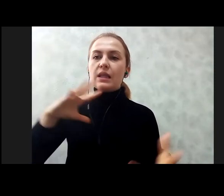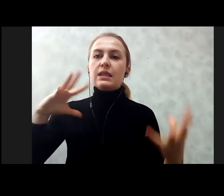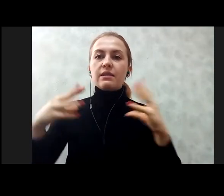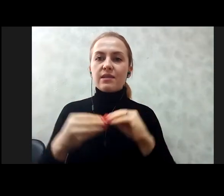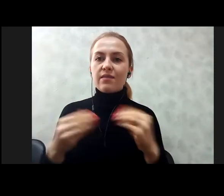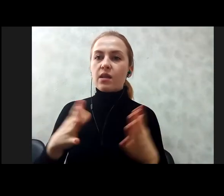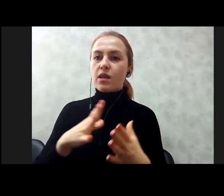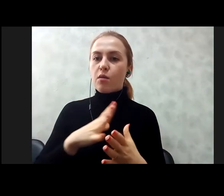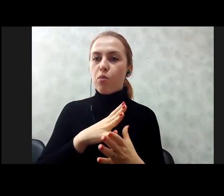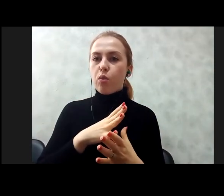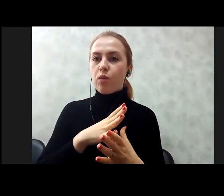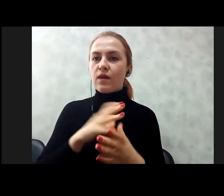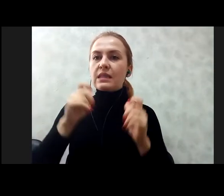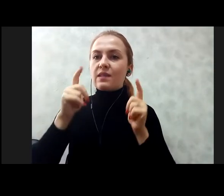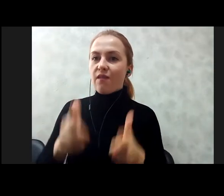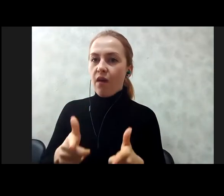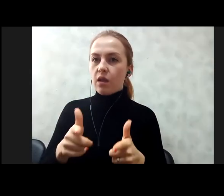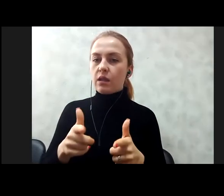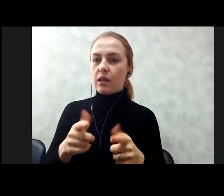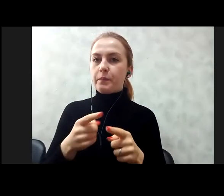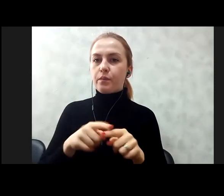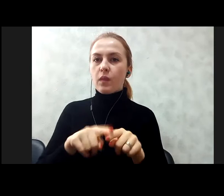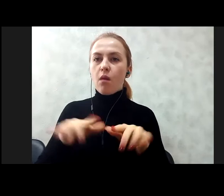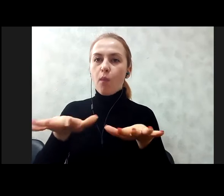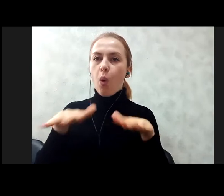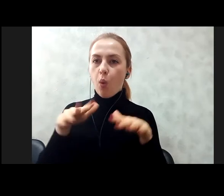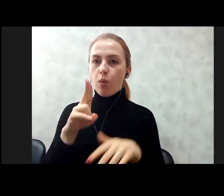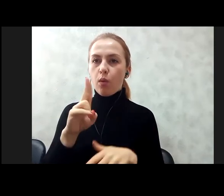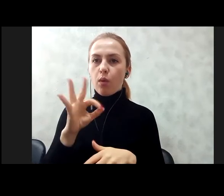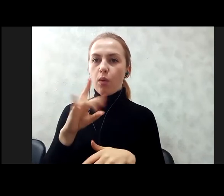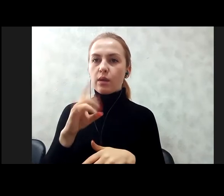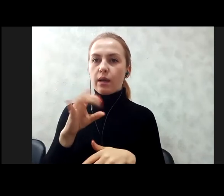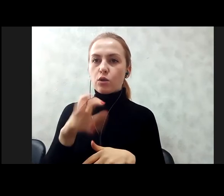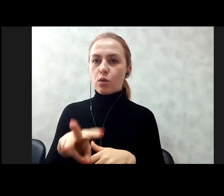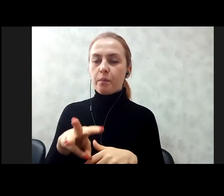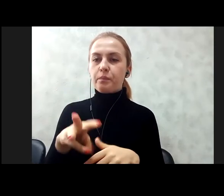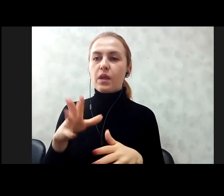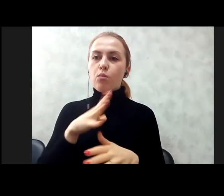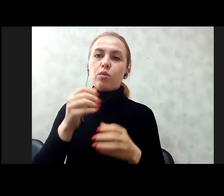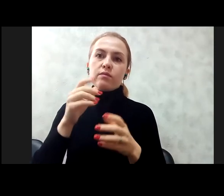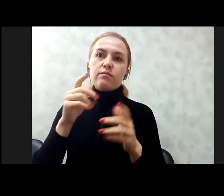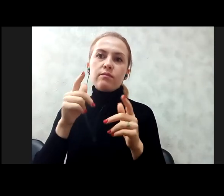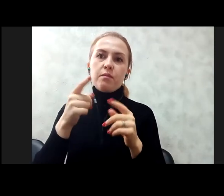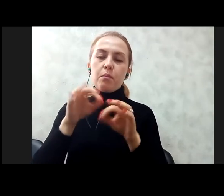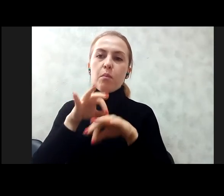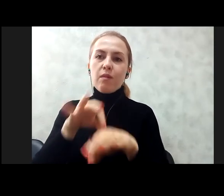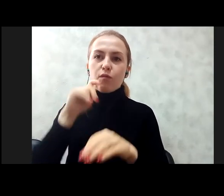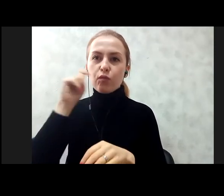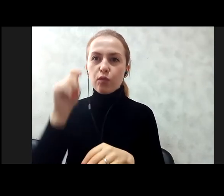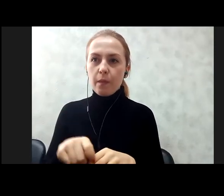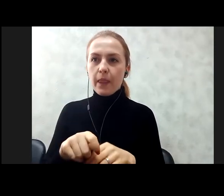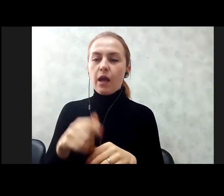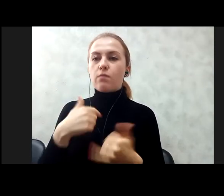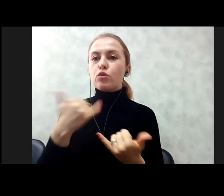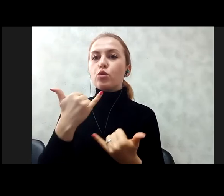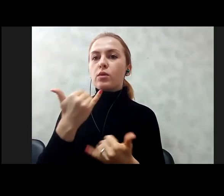Governance. A report was developed and approved by the Congress on the outcomes of local elections in Ukraine. And it's